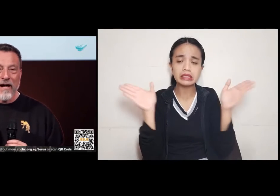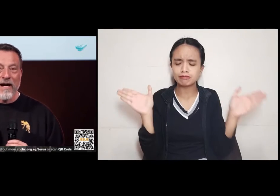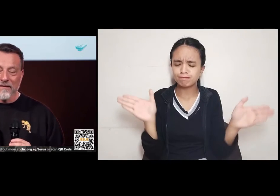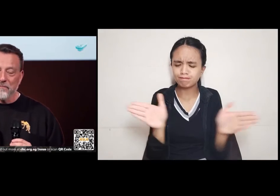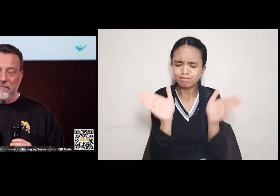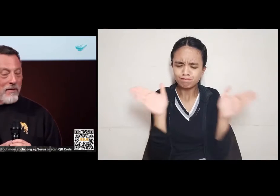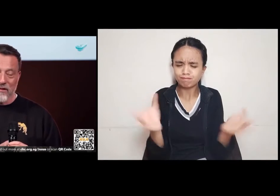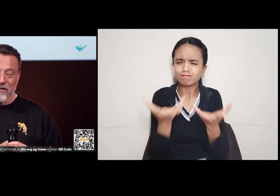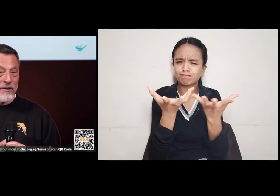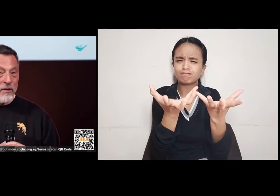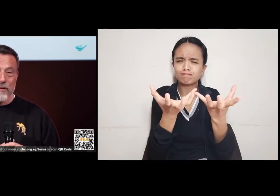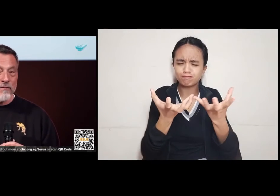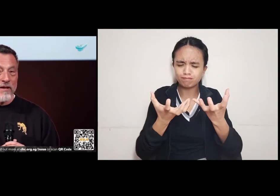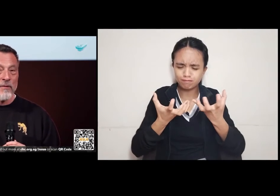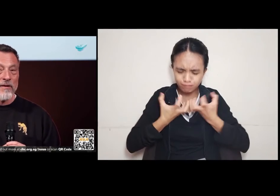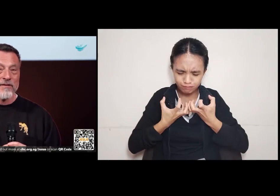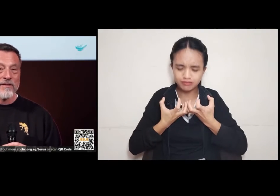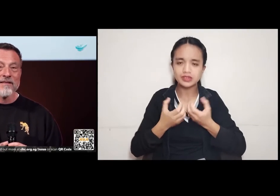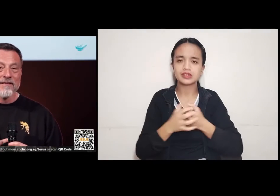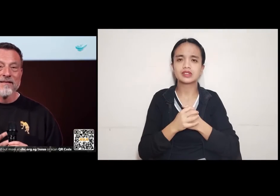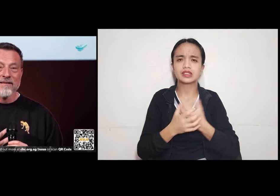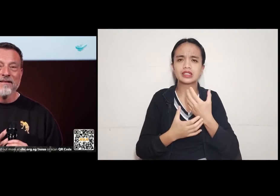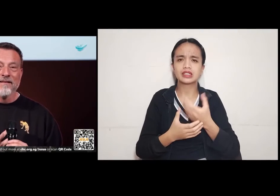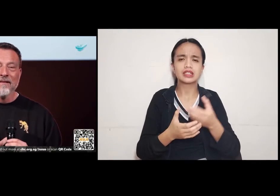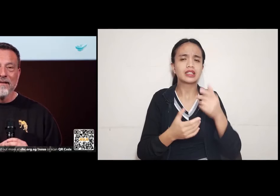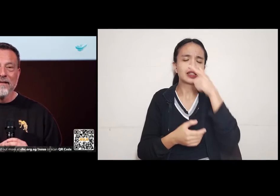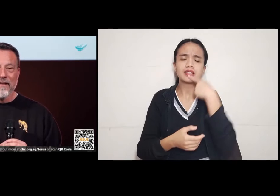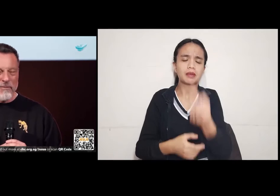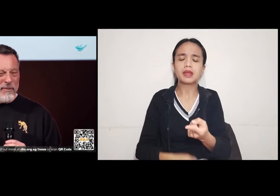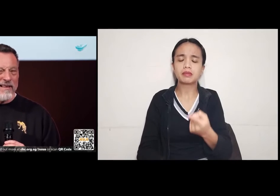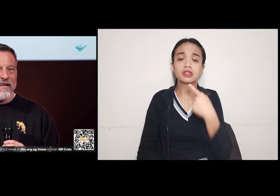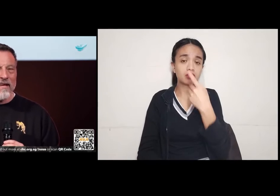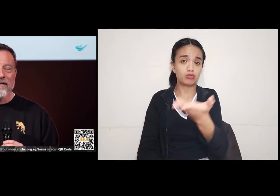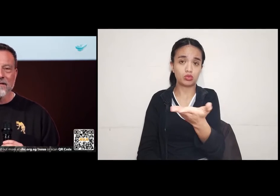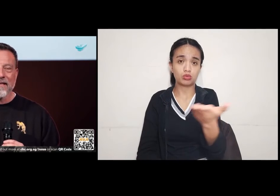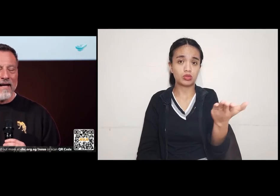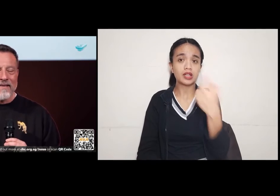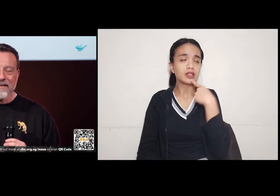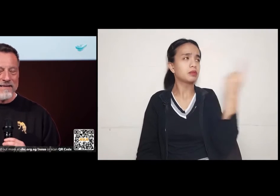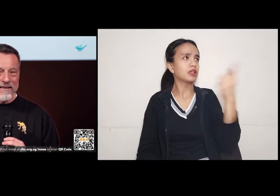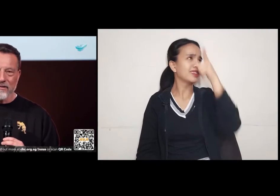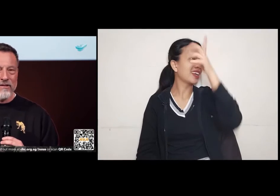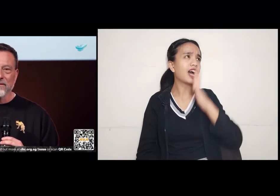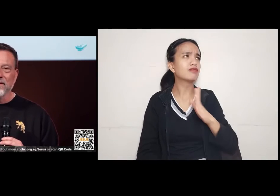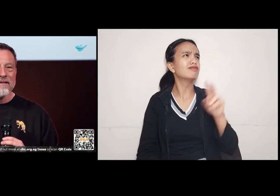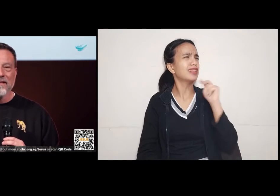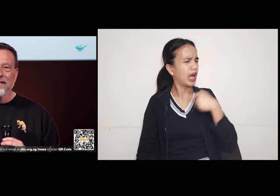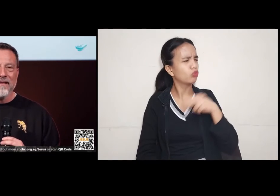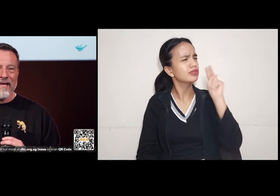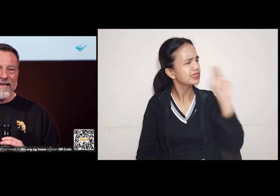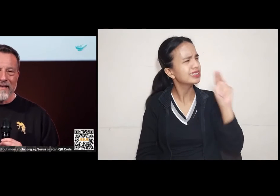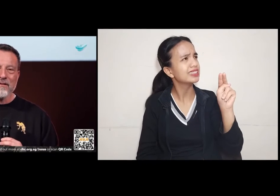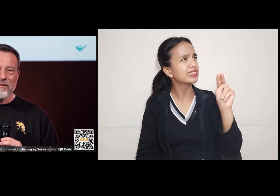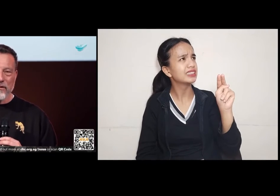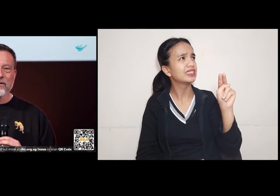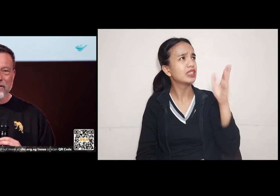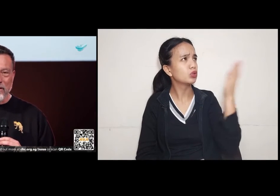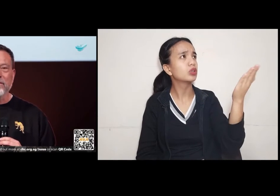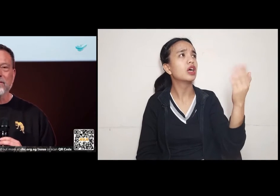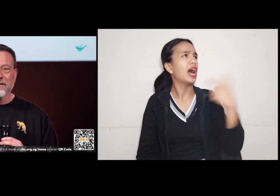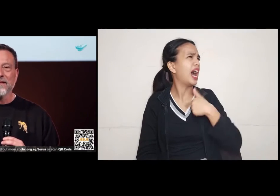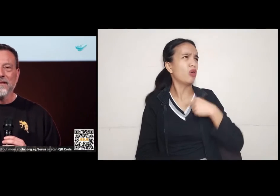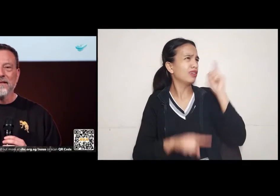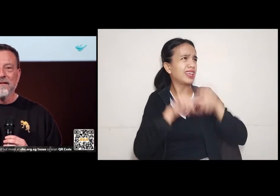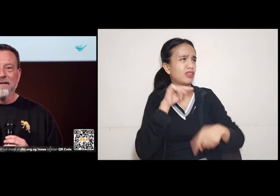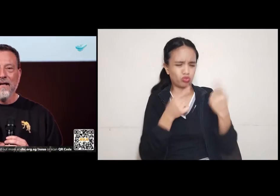want you to find, maybe it's just the courage of desperation. Let it begin there. Say, God, I just need you. I cannot do this